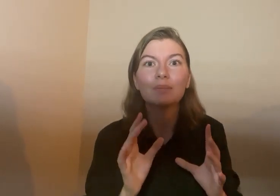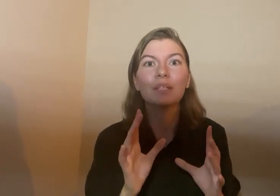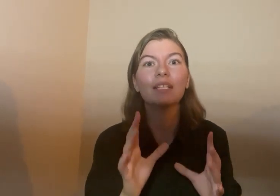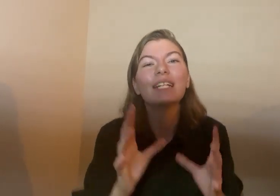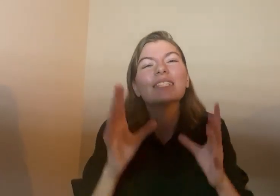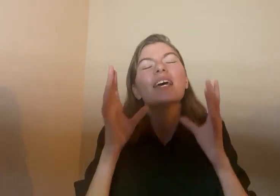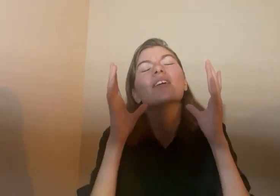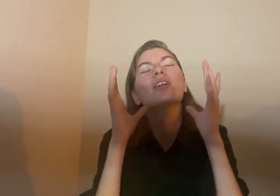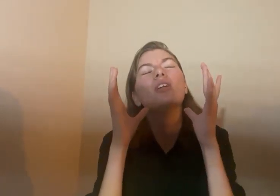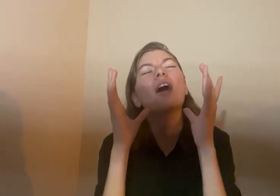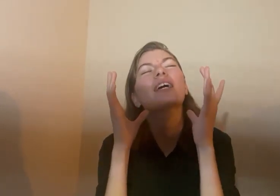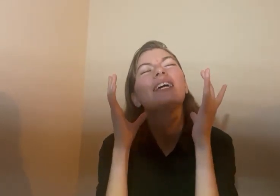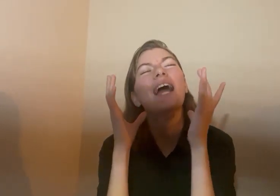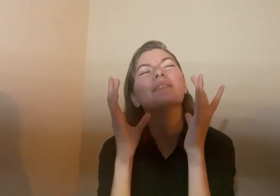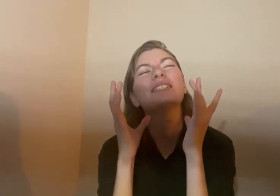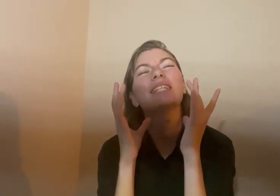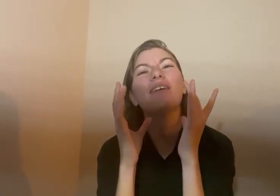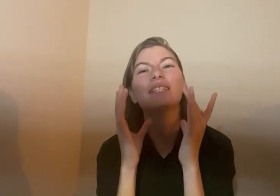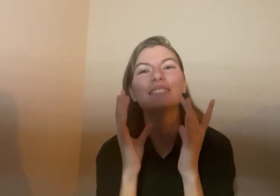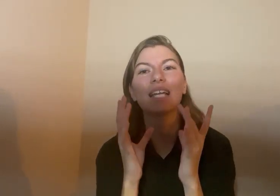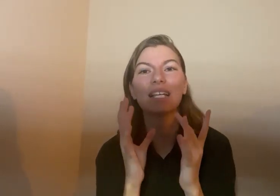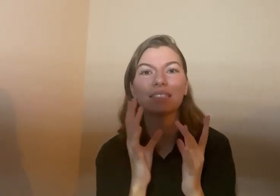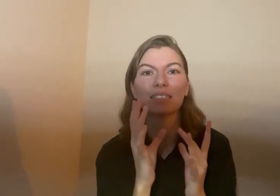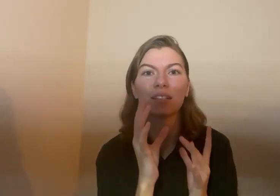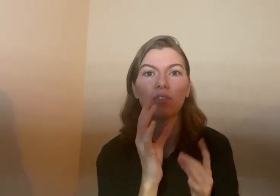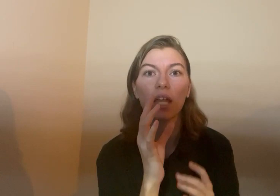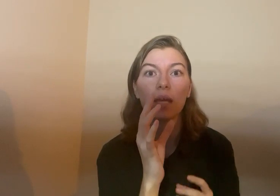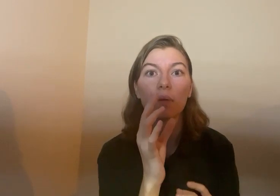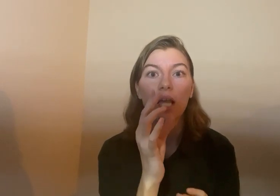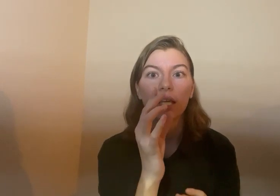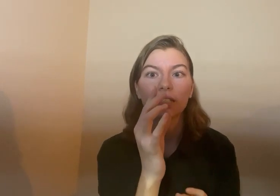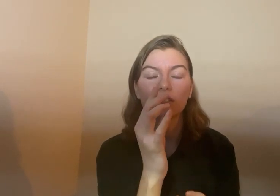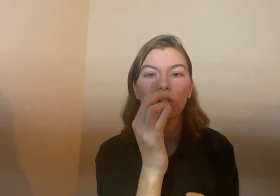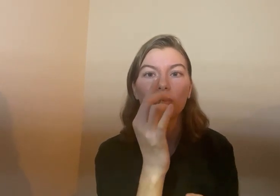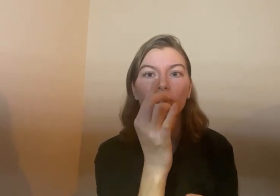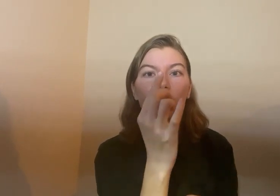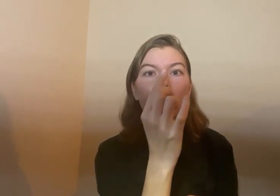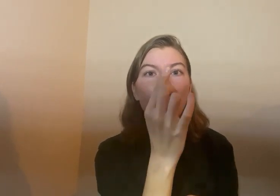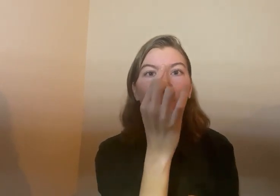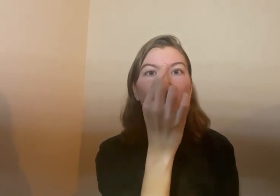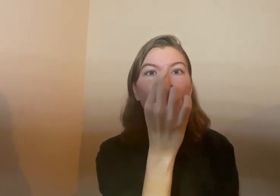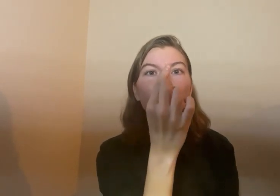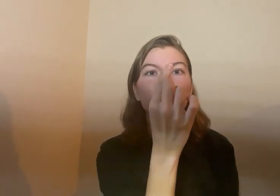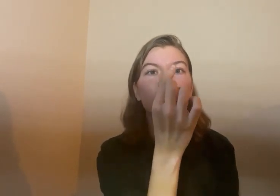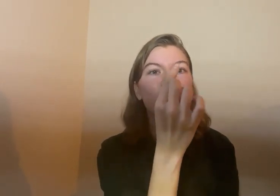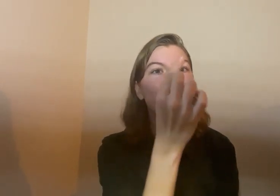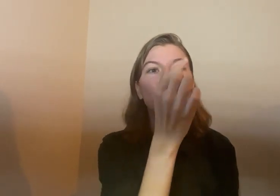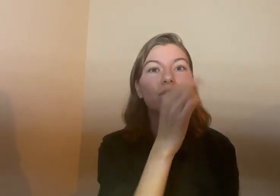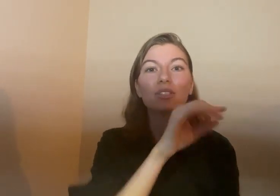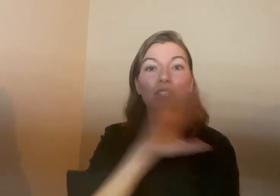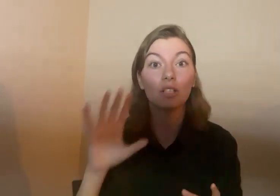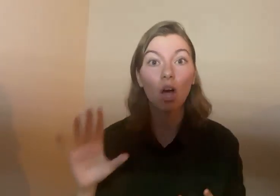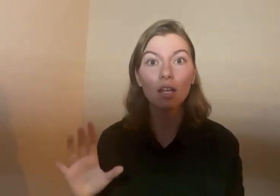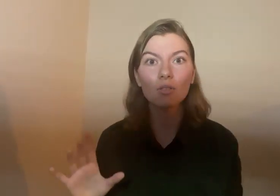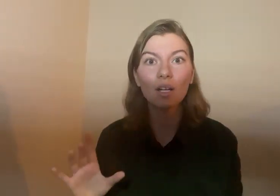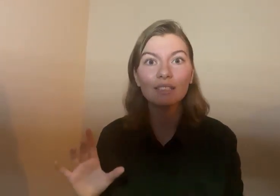been lit, the clock counts down the seconds as the flame gets closer and closer and closer until all at once.